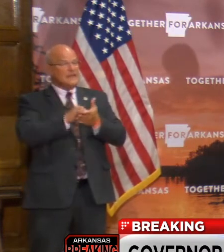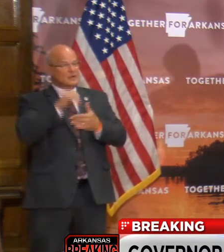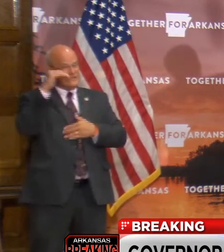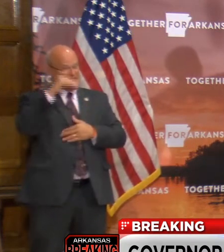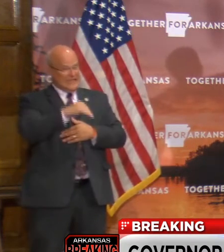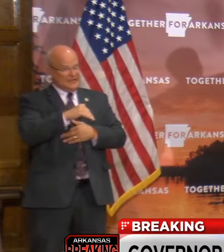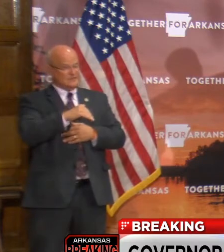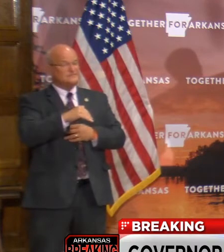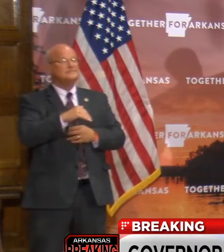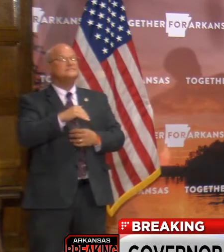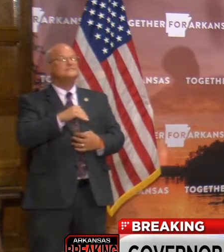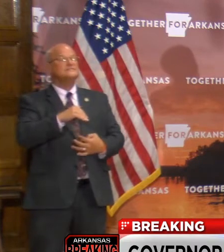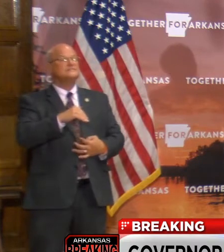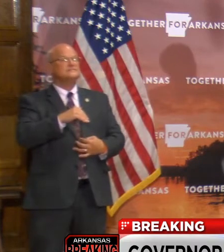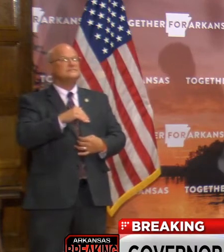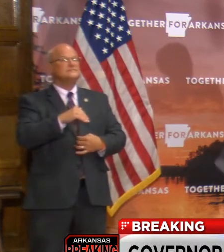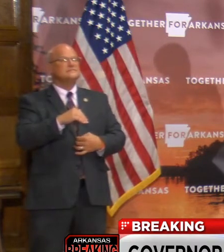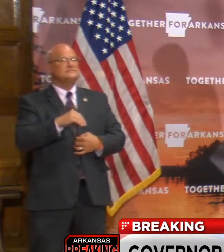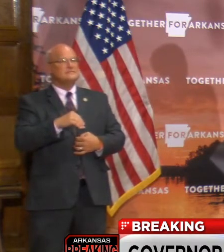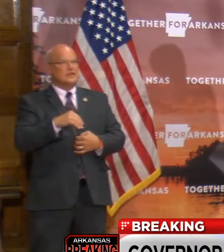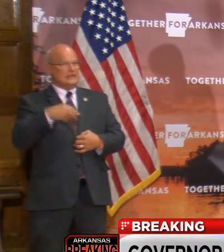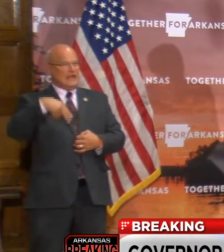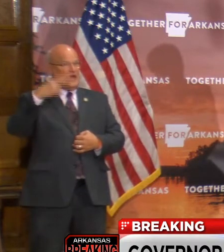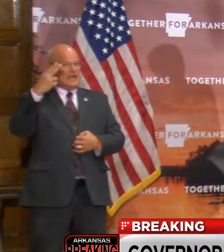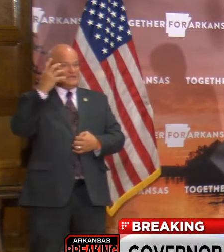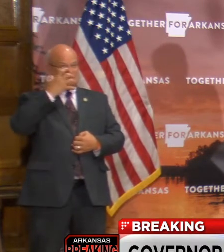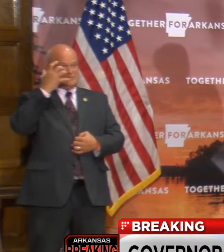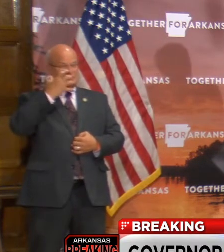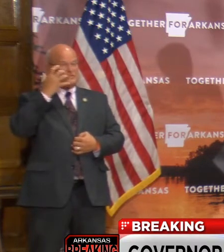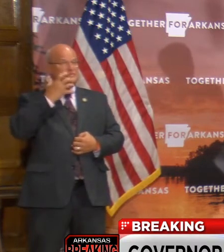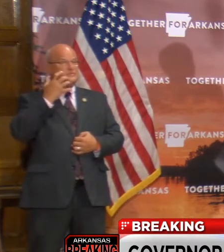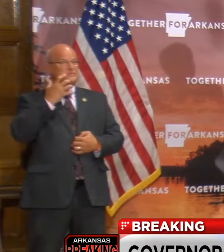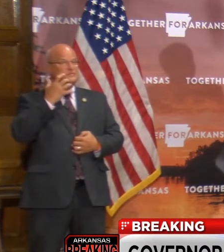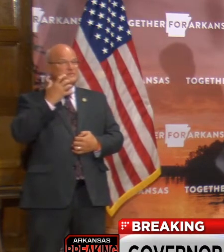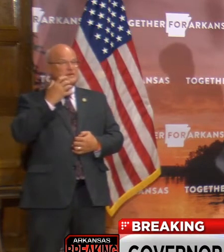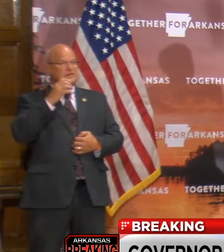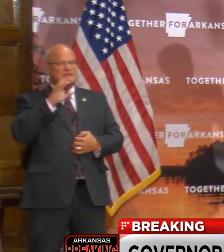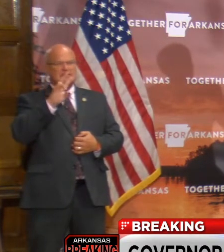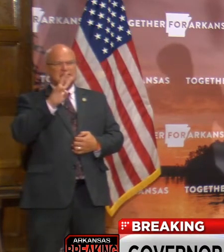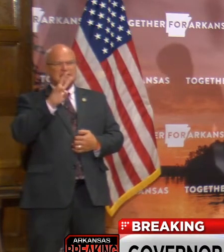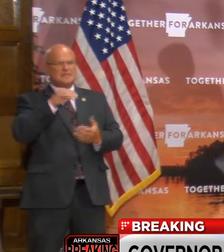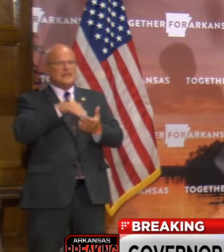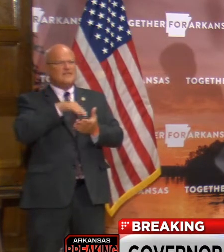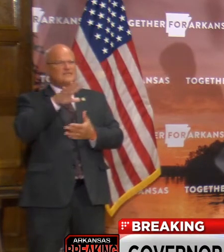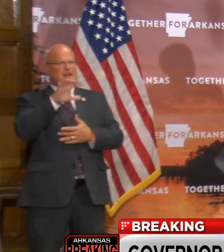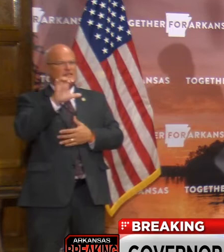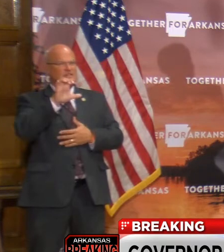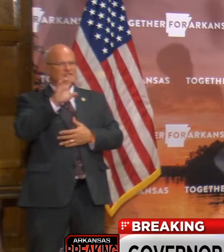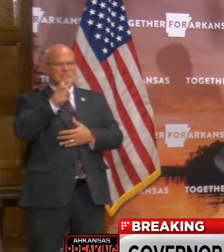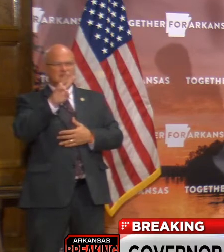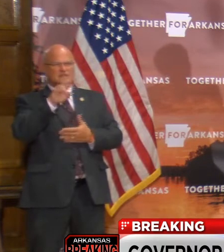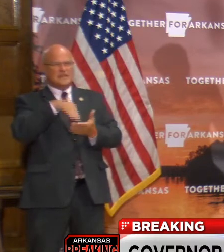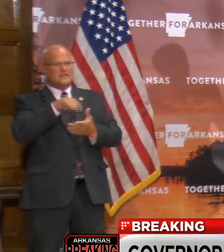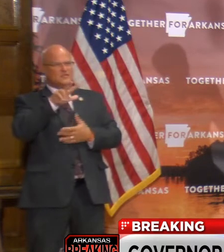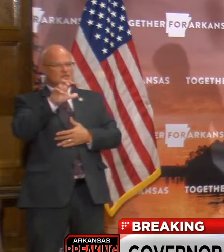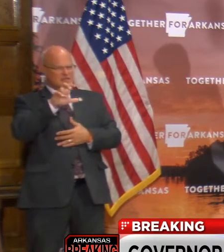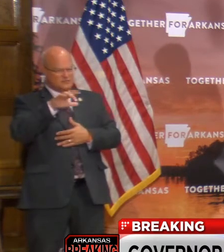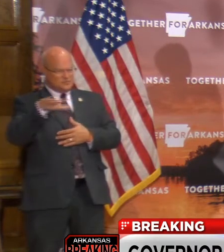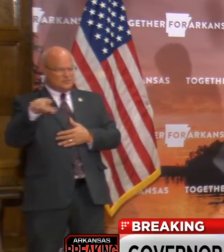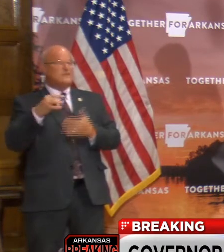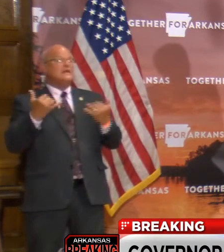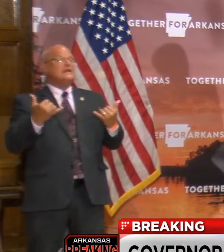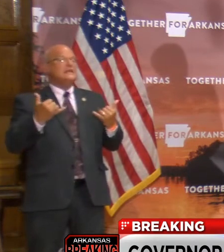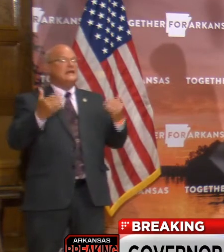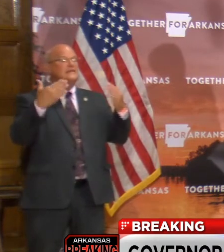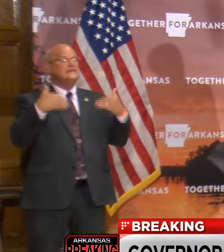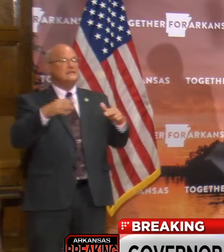down. You can look to where it was at the height, well over close to 7,500, 7,300 cases. And then if you go to